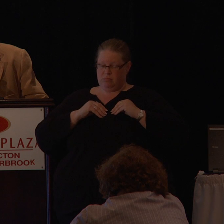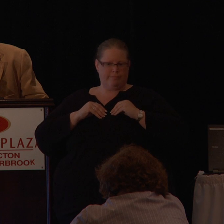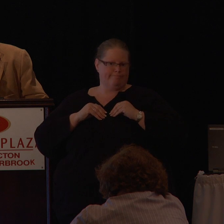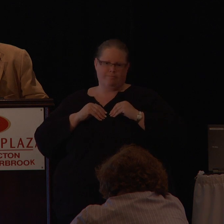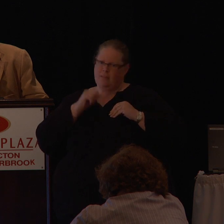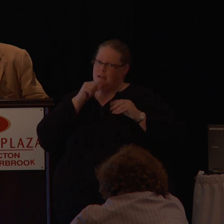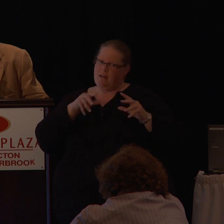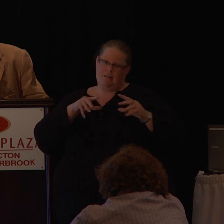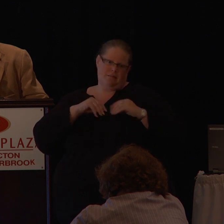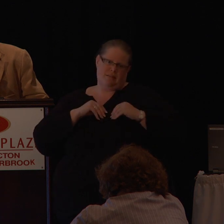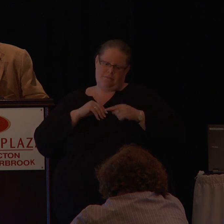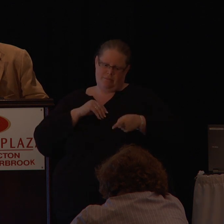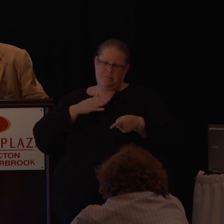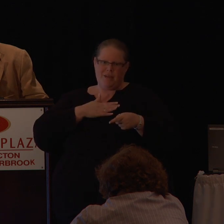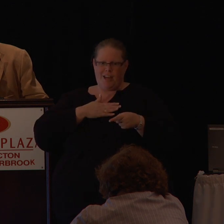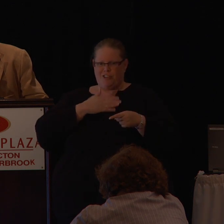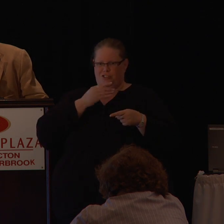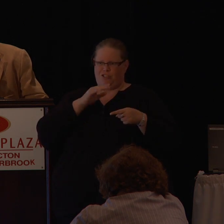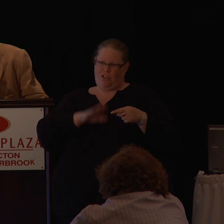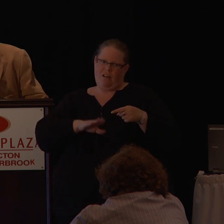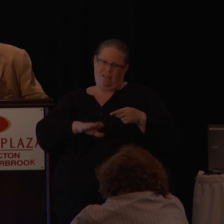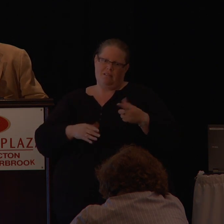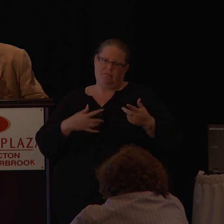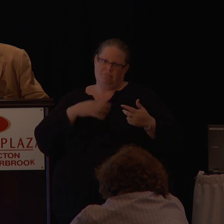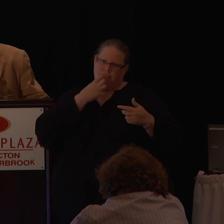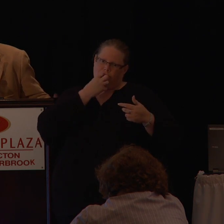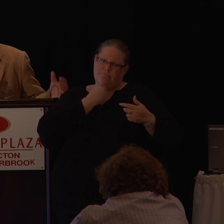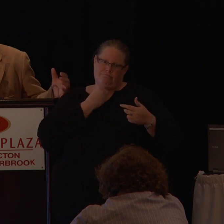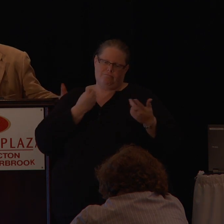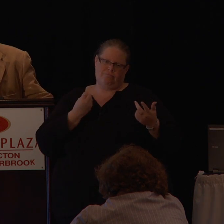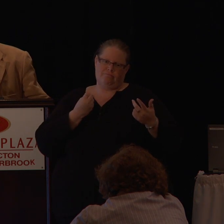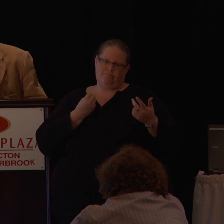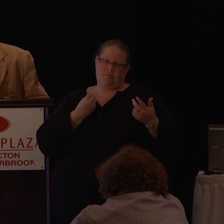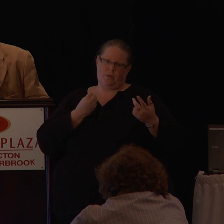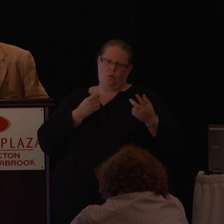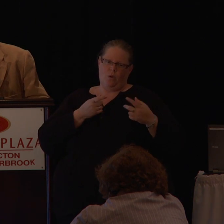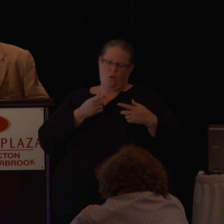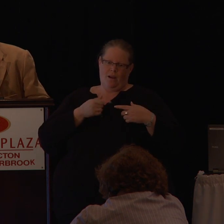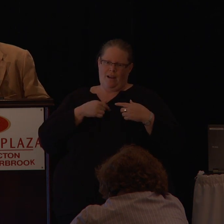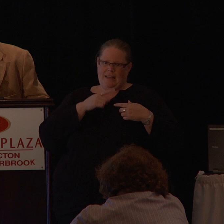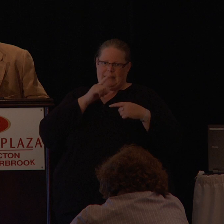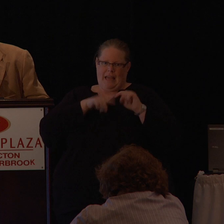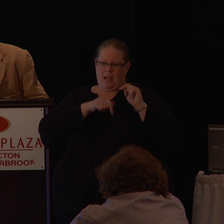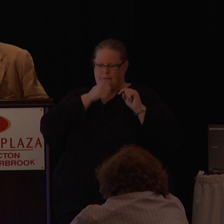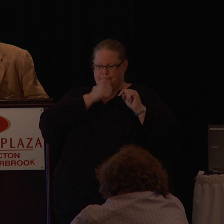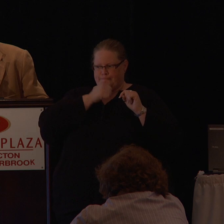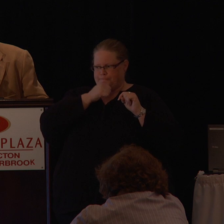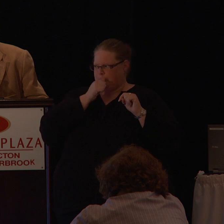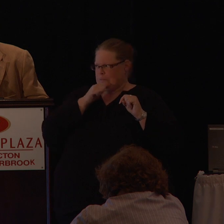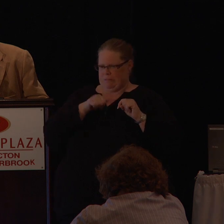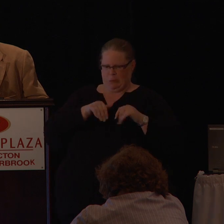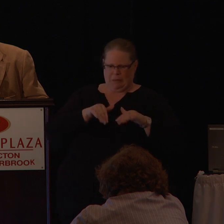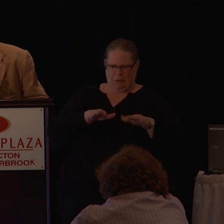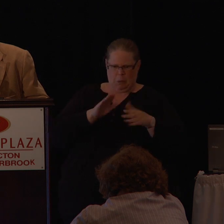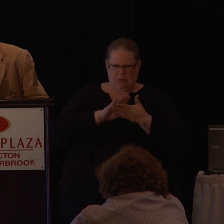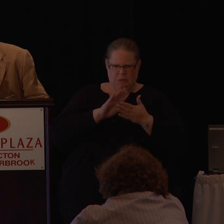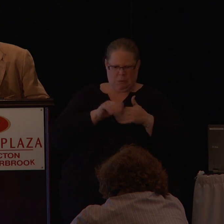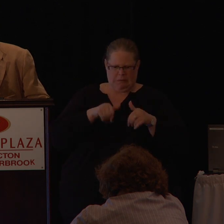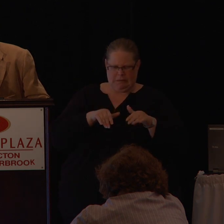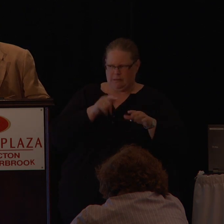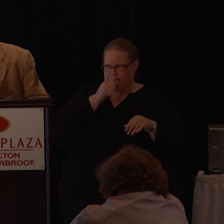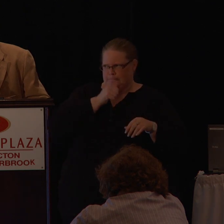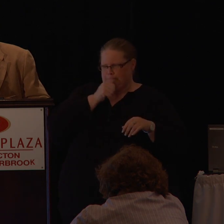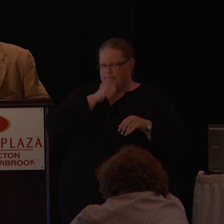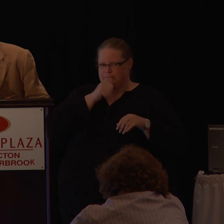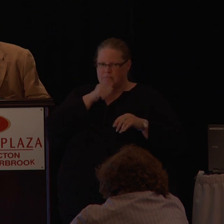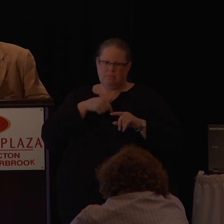You can't just go with the cliches. You can't allow your child to hurt him or herself. And